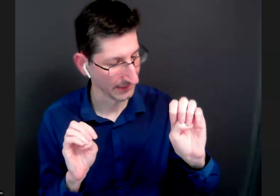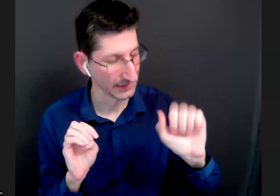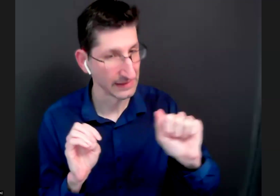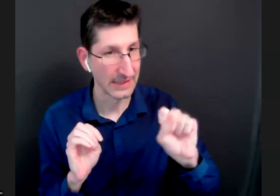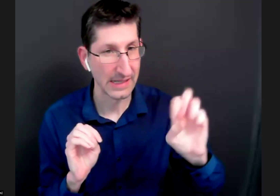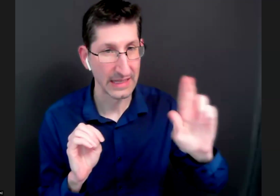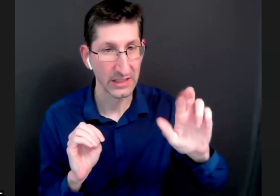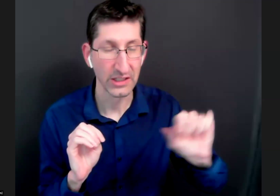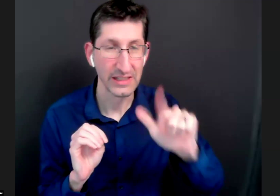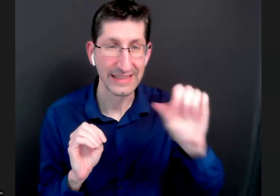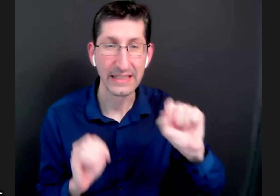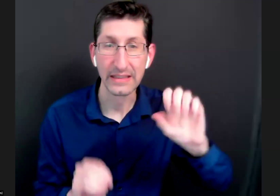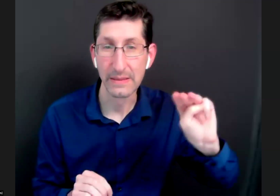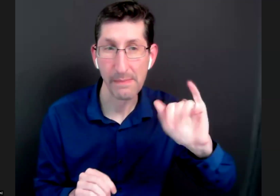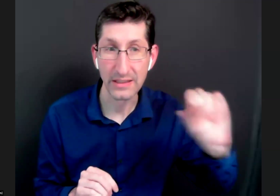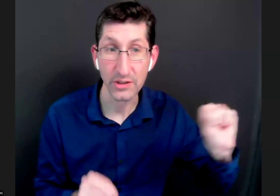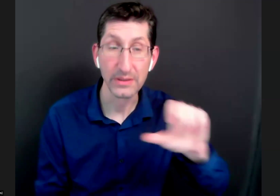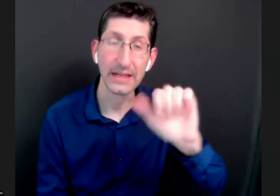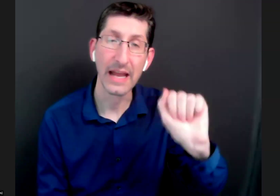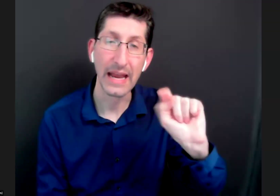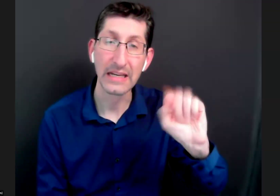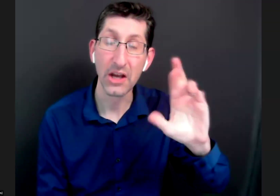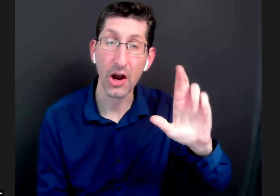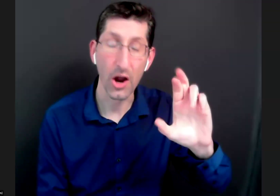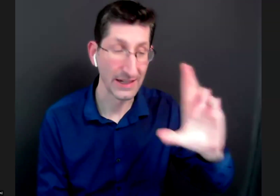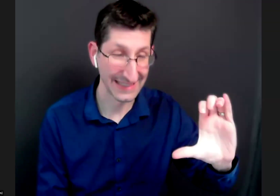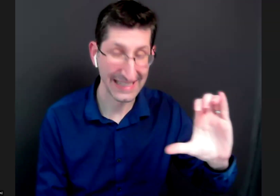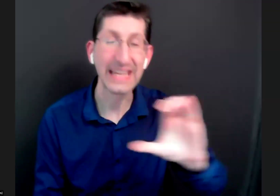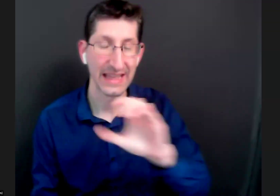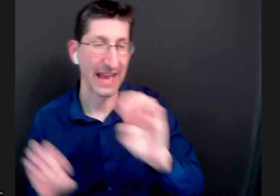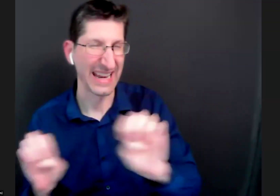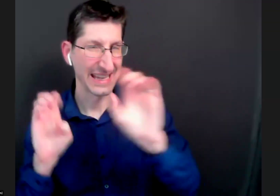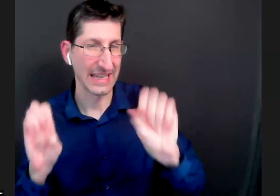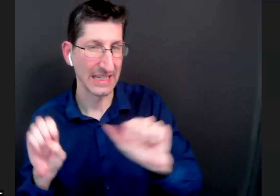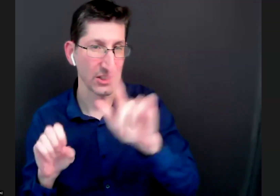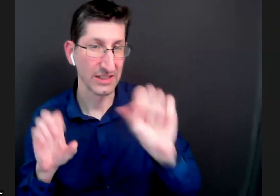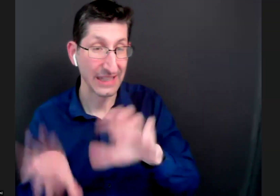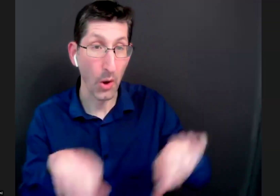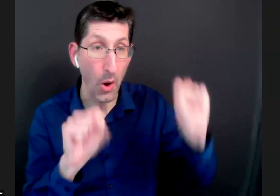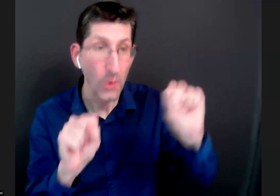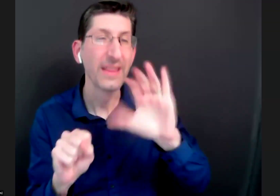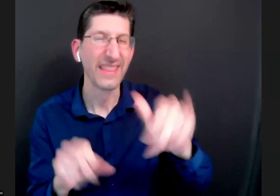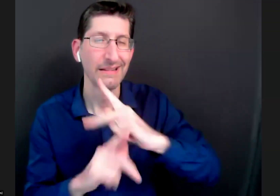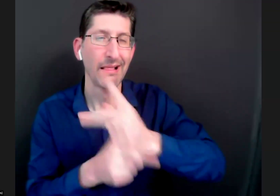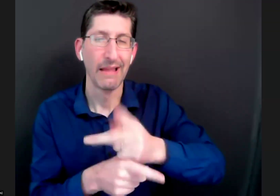The ATRC, hosted by Easter Seals, are lending libraries of assistive technology.